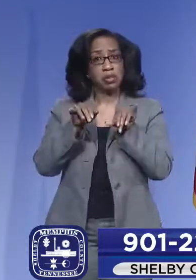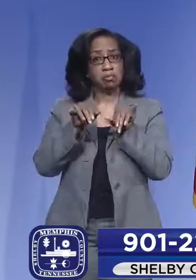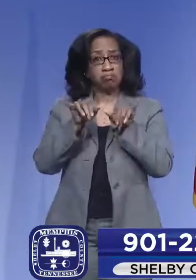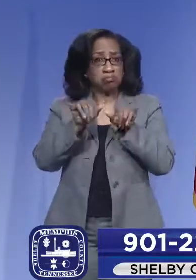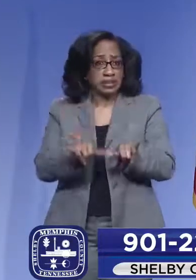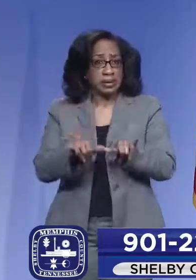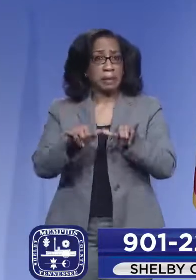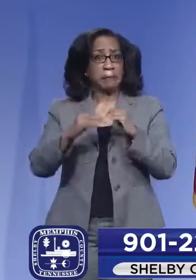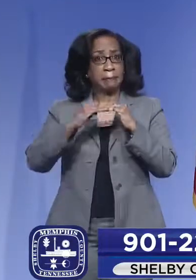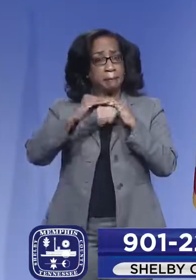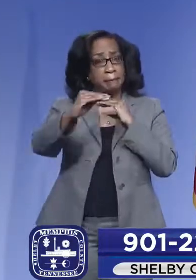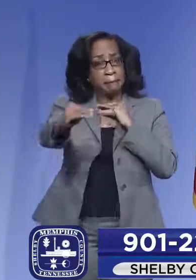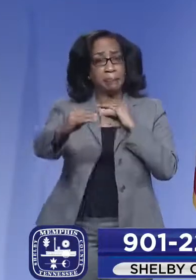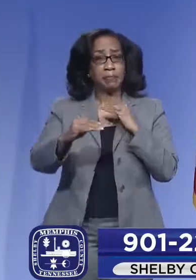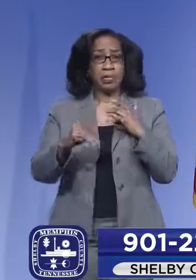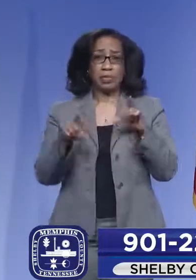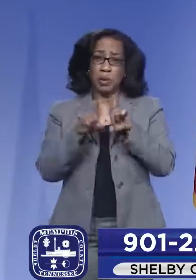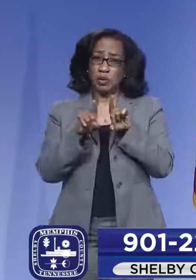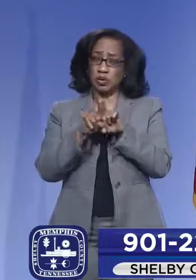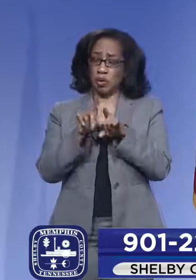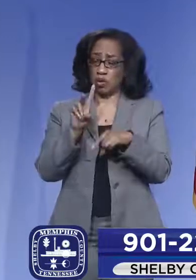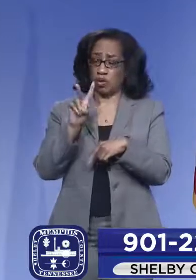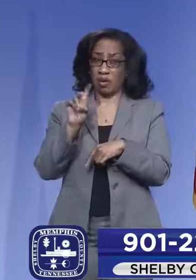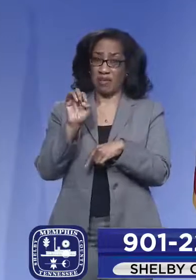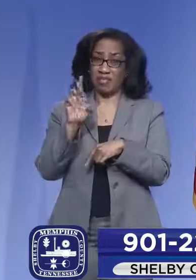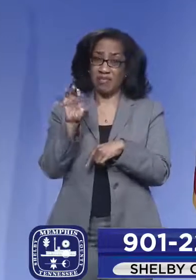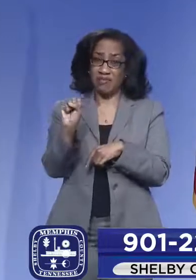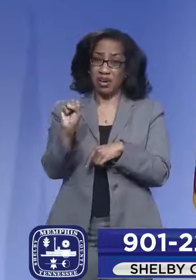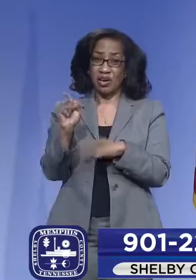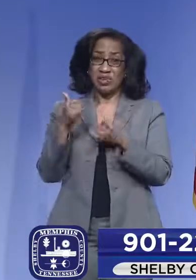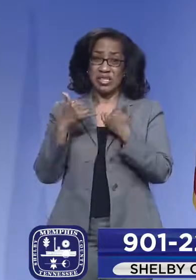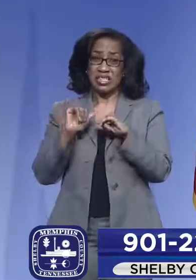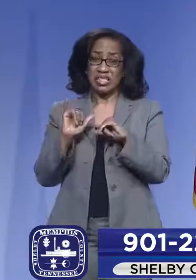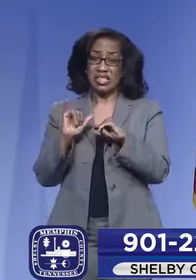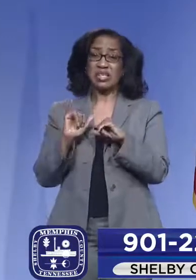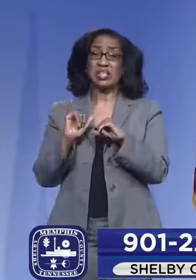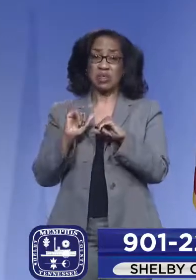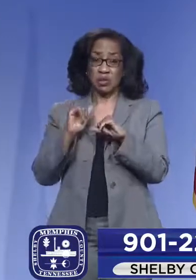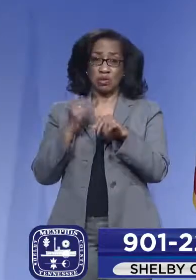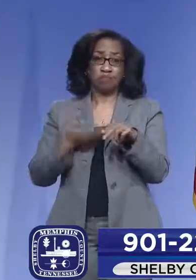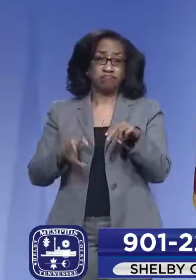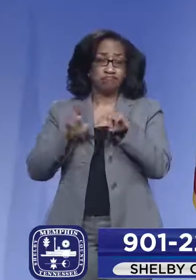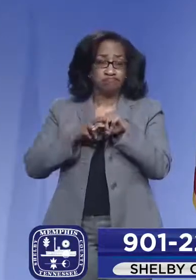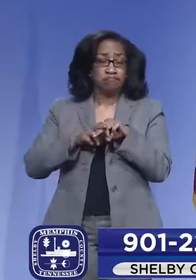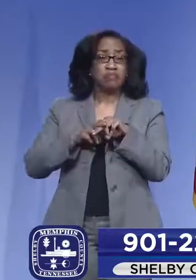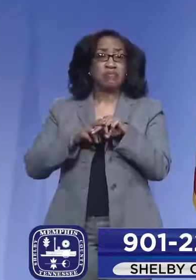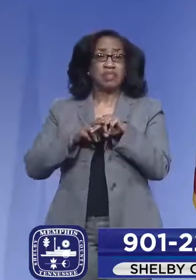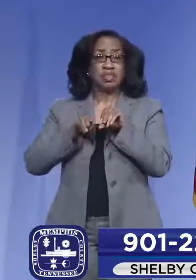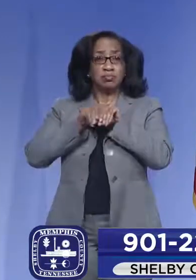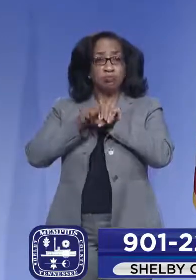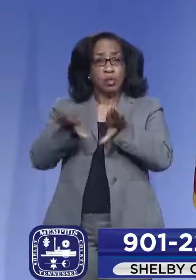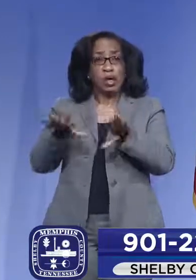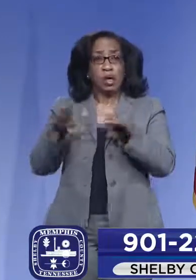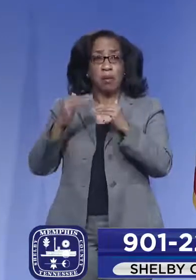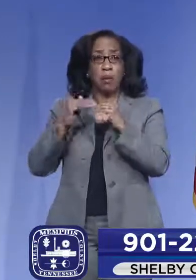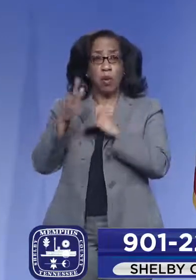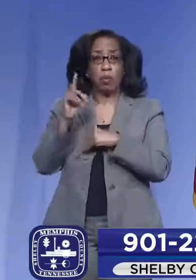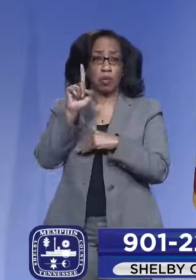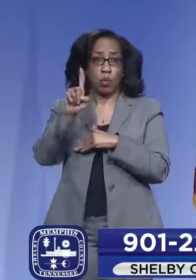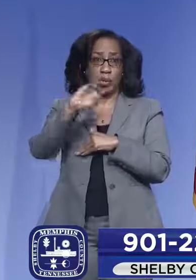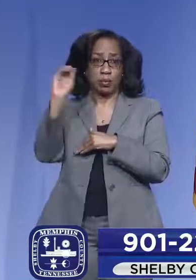the reproductive rate of the virus is still above 1. We do recognize that it would be